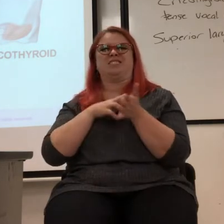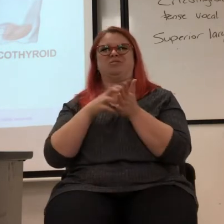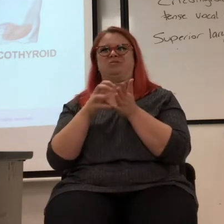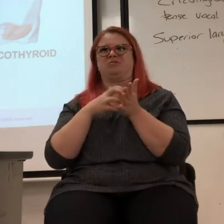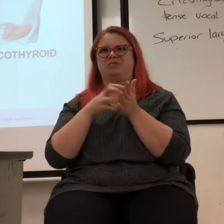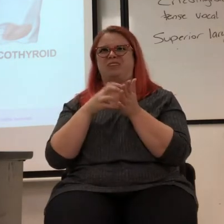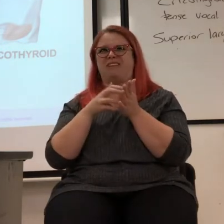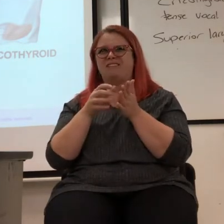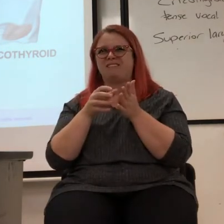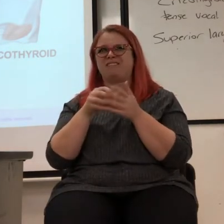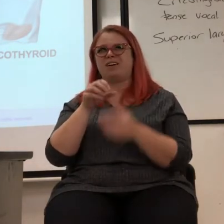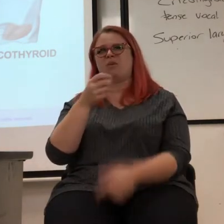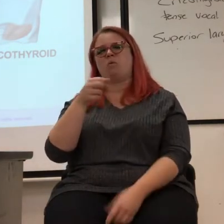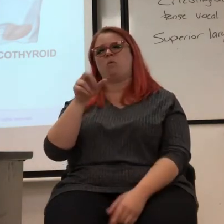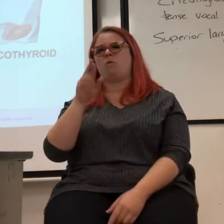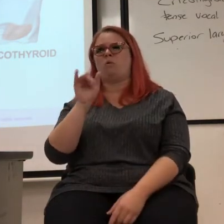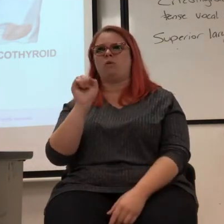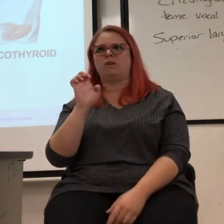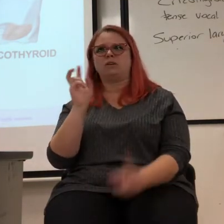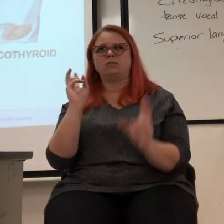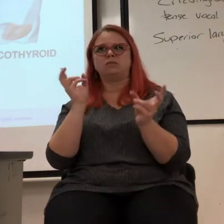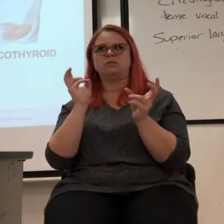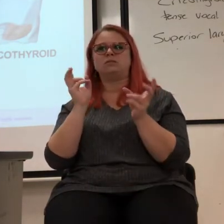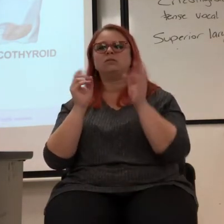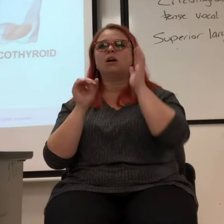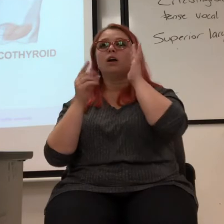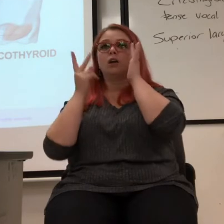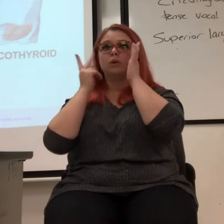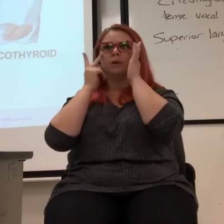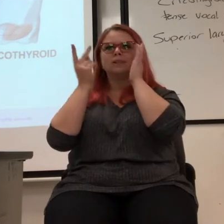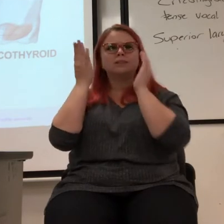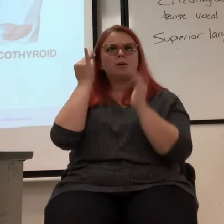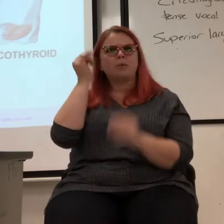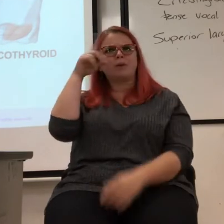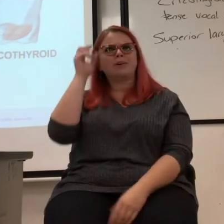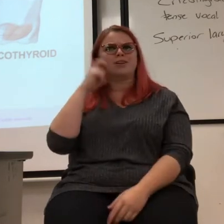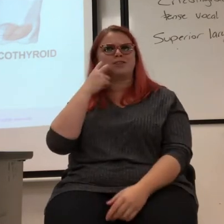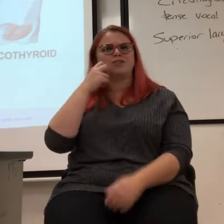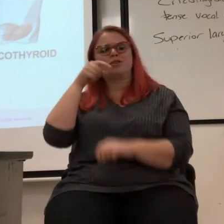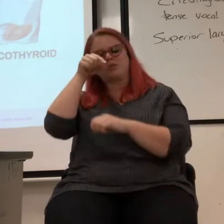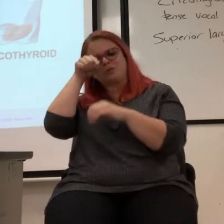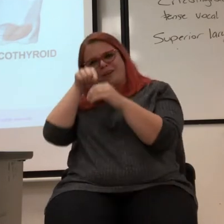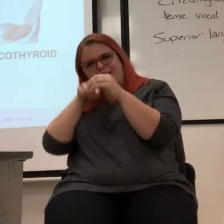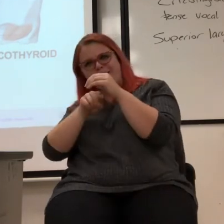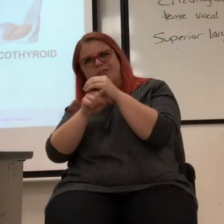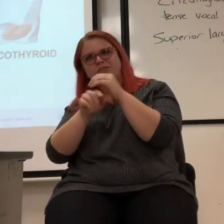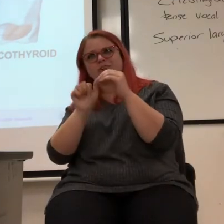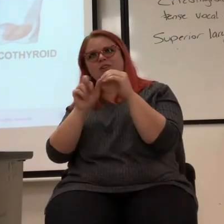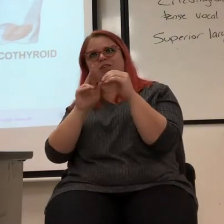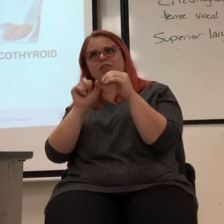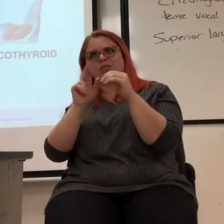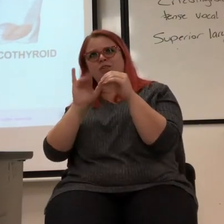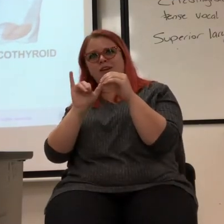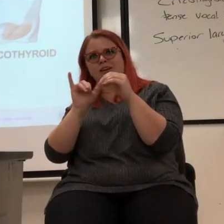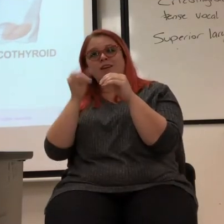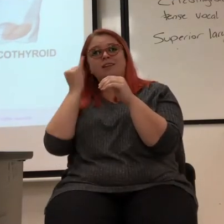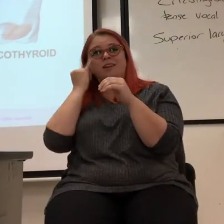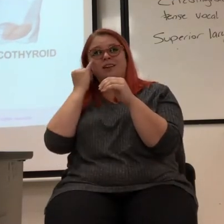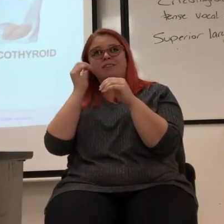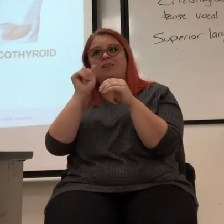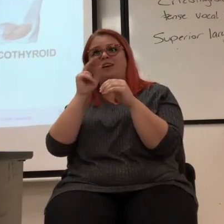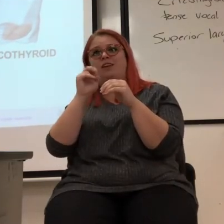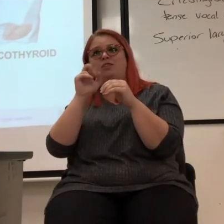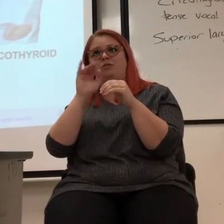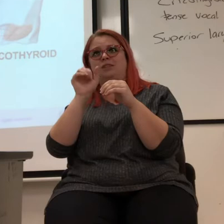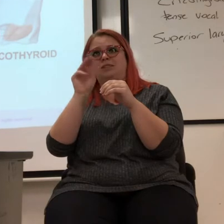you know. You can see the nerve goes under the artery. If the aneurysm is bulging right there and it affects the